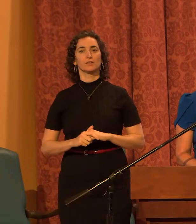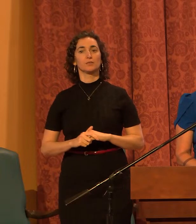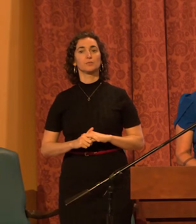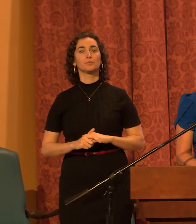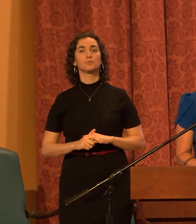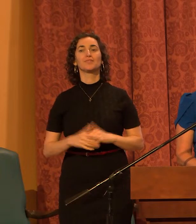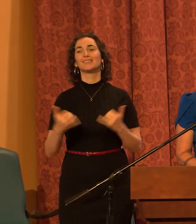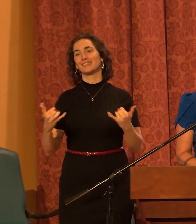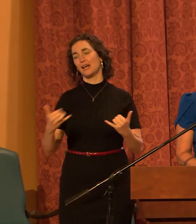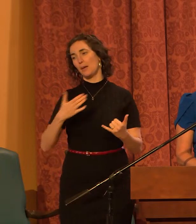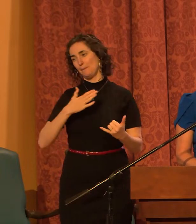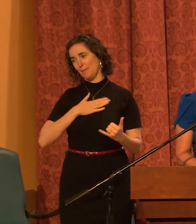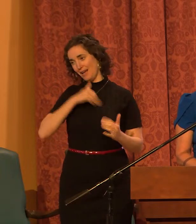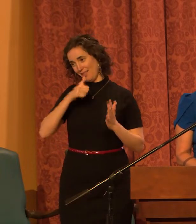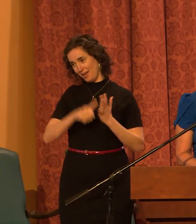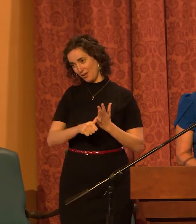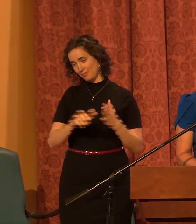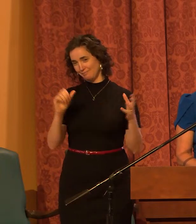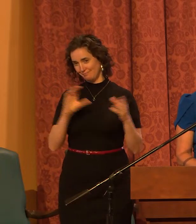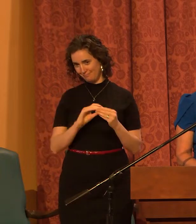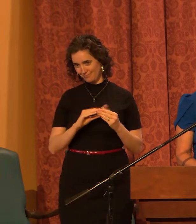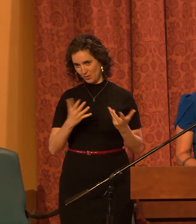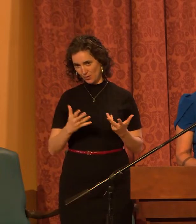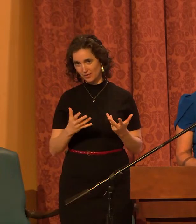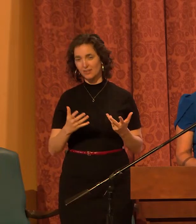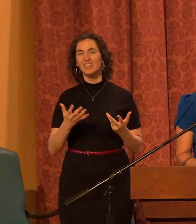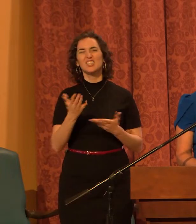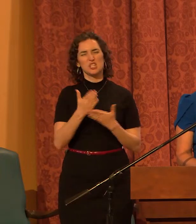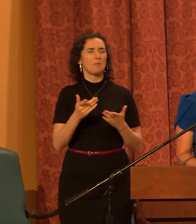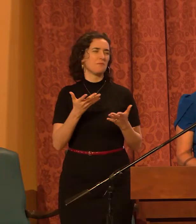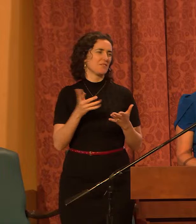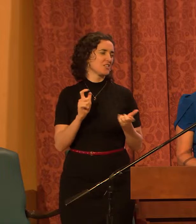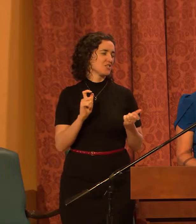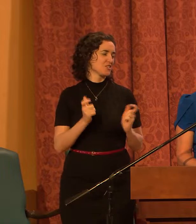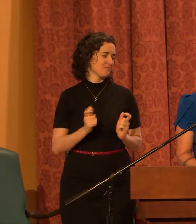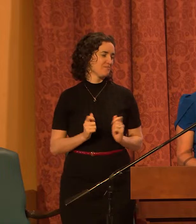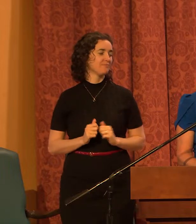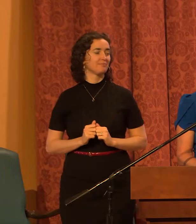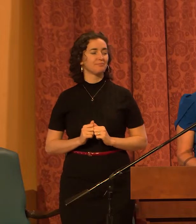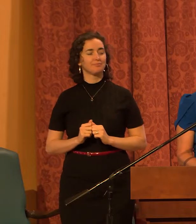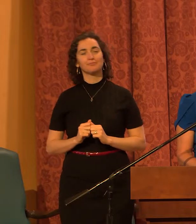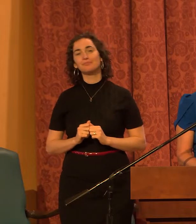And now here's some from my letter. I've made some adjustments to share.